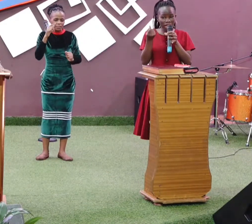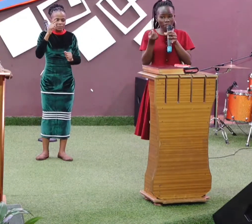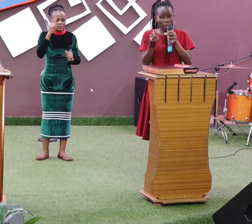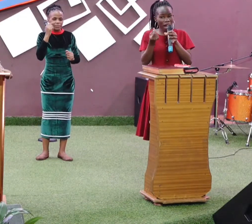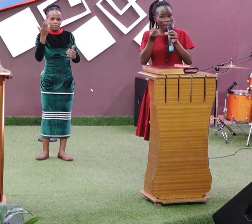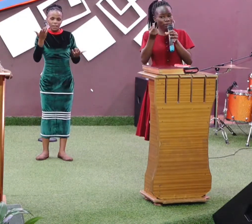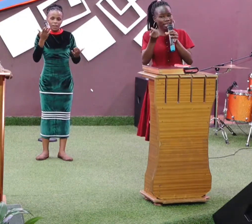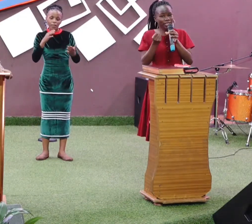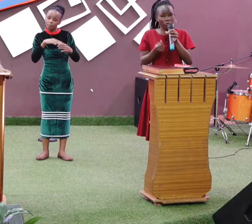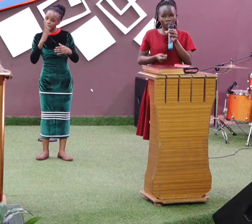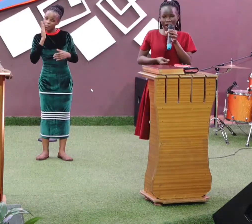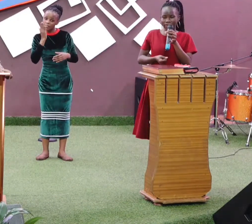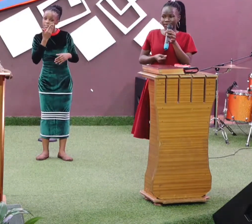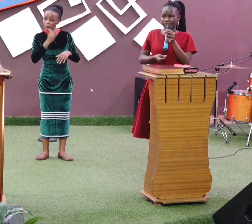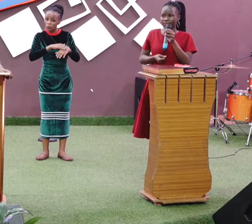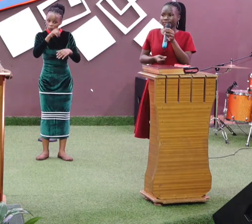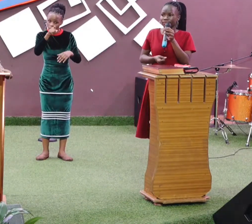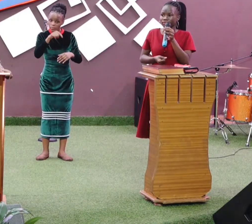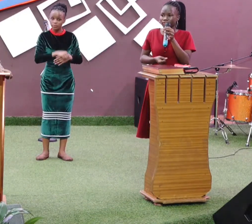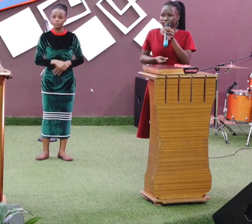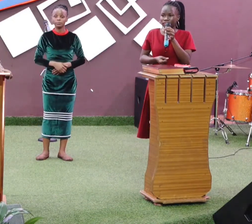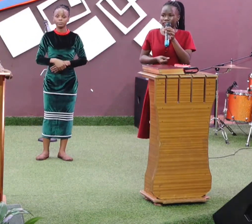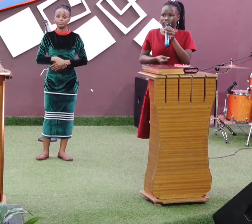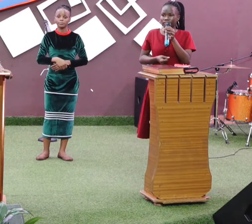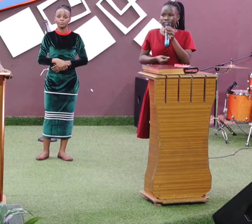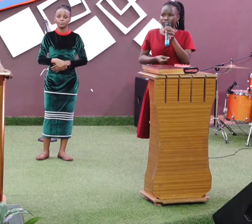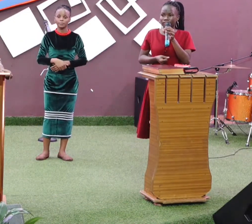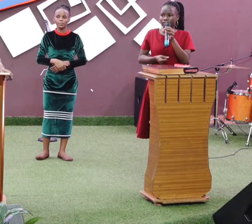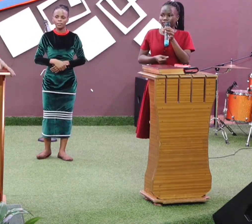they can maybe perhaps let you pass.